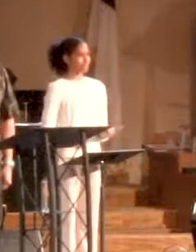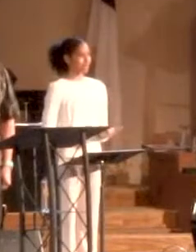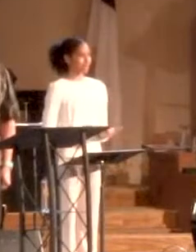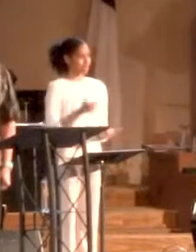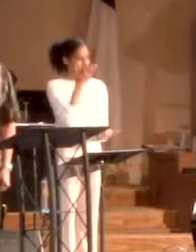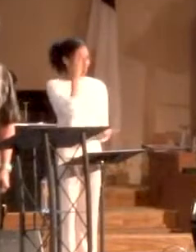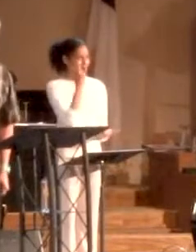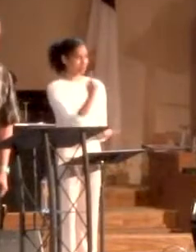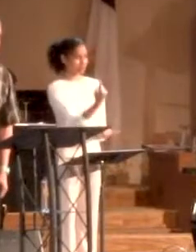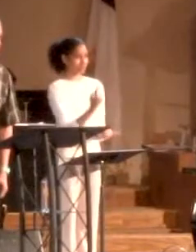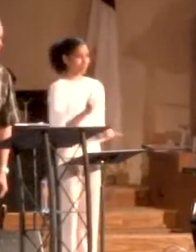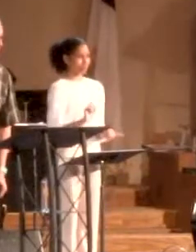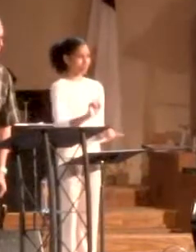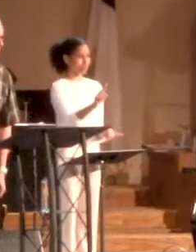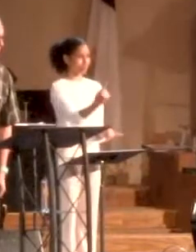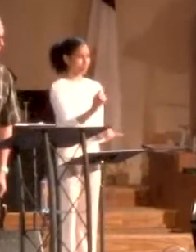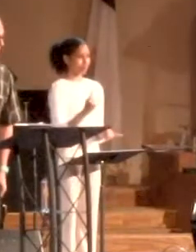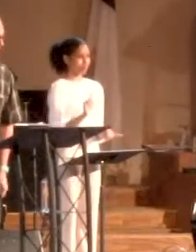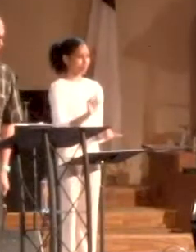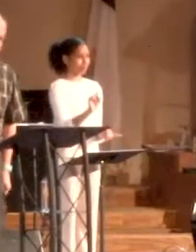Can you guess?